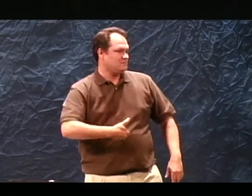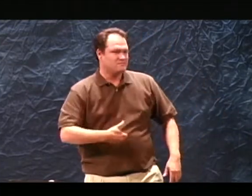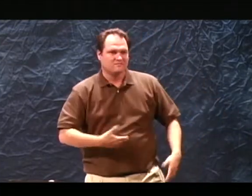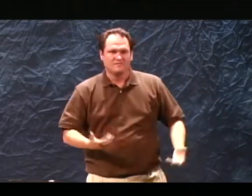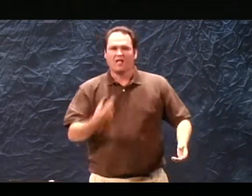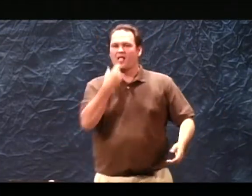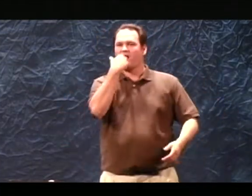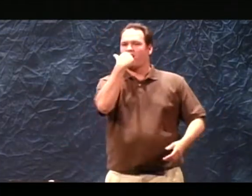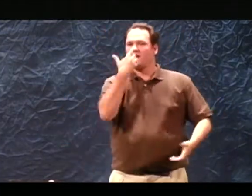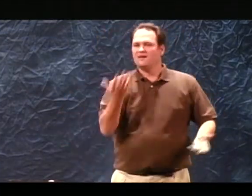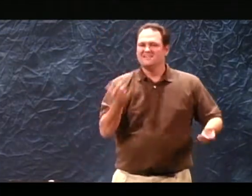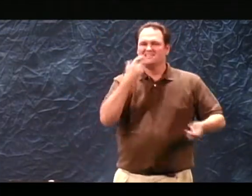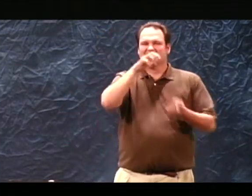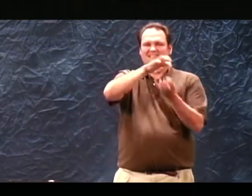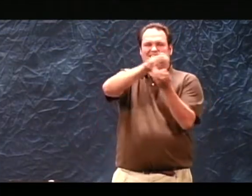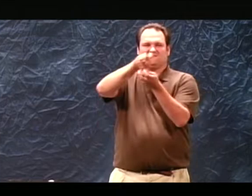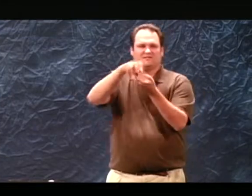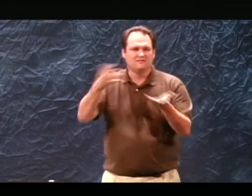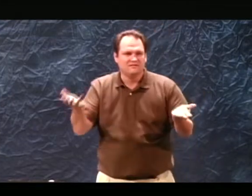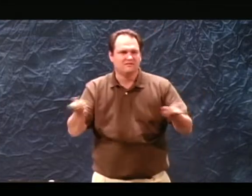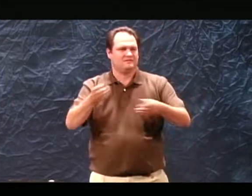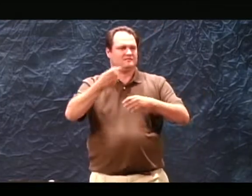organs and ribs and